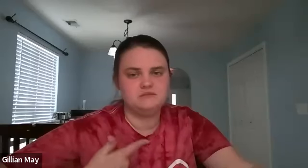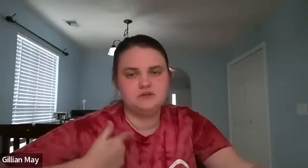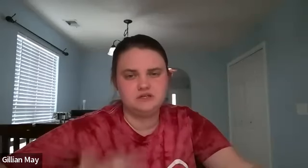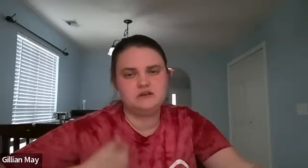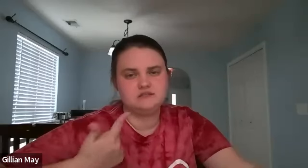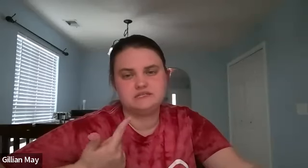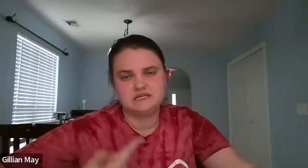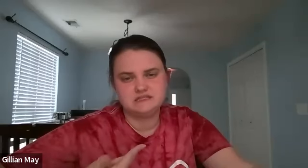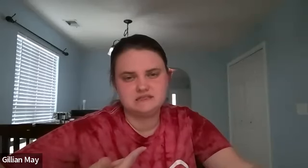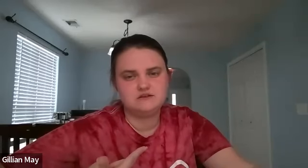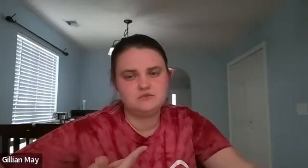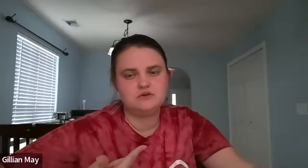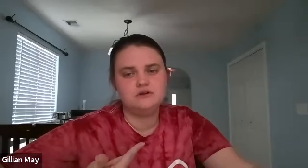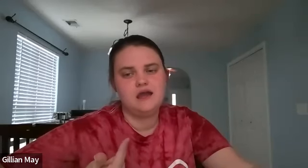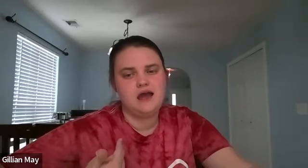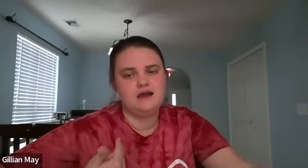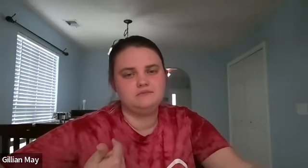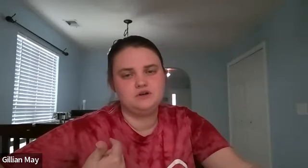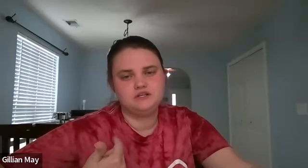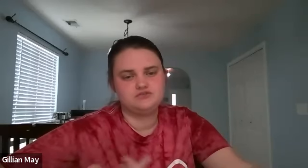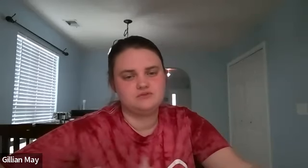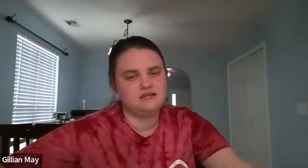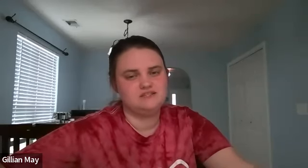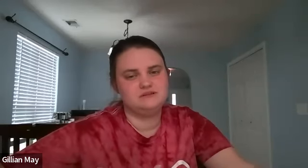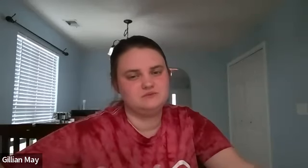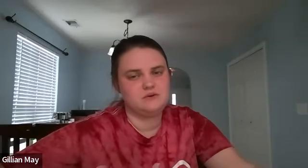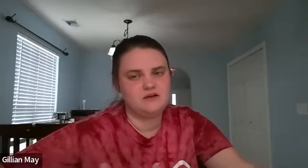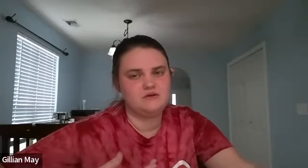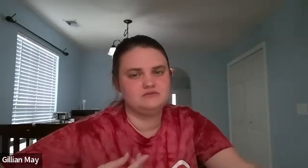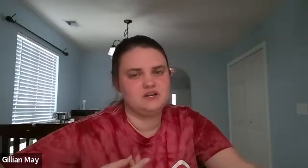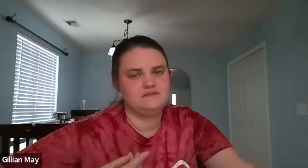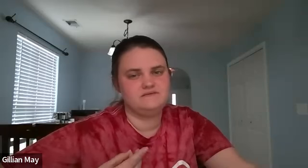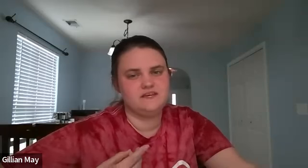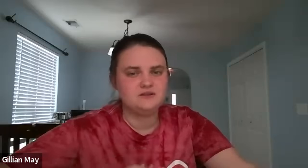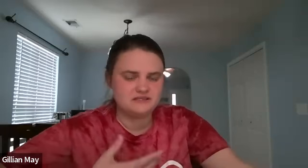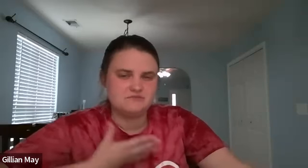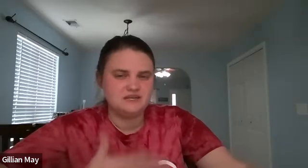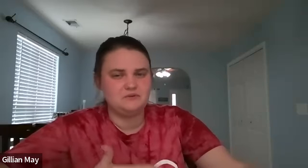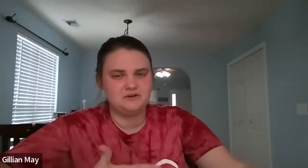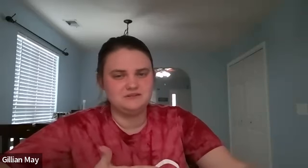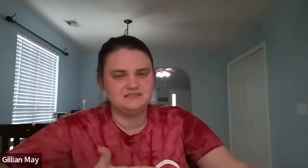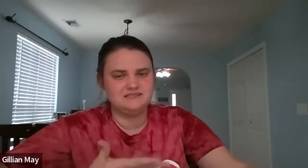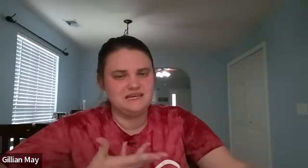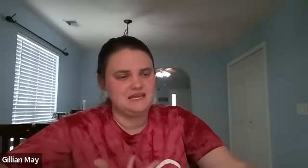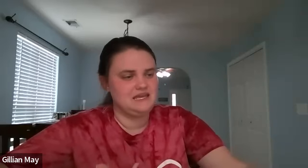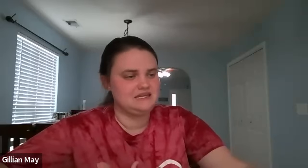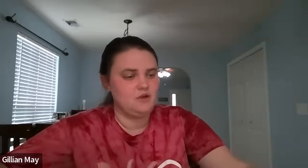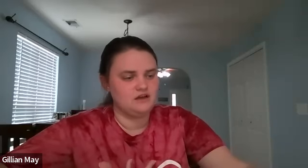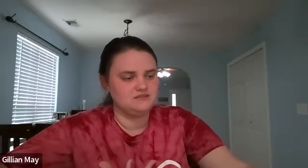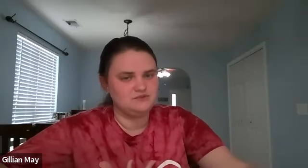of building you guys with sentences a little more. I'm gonna try to as well, try to fill as many words in as possible